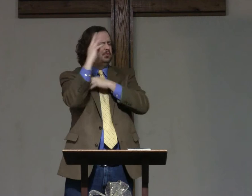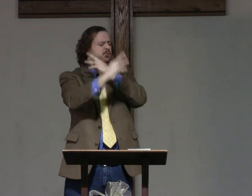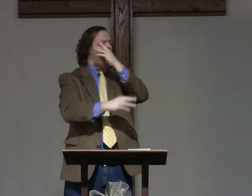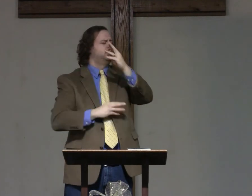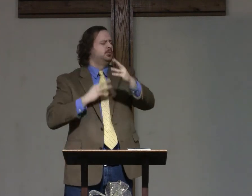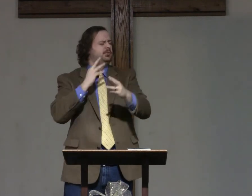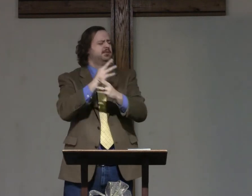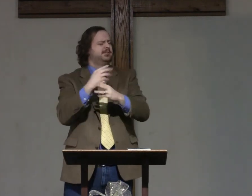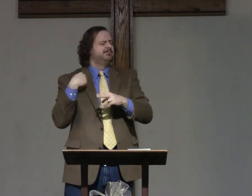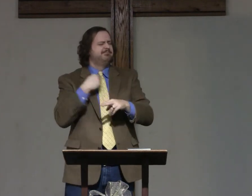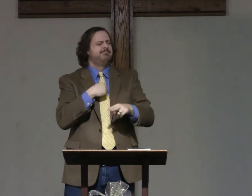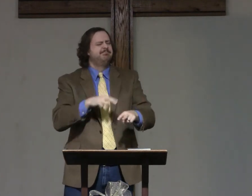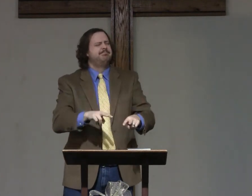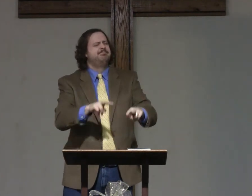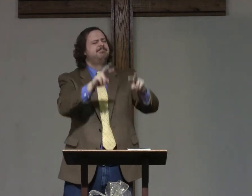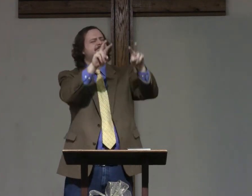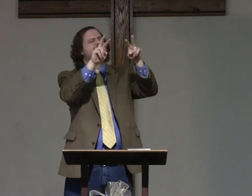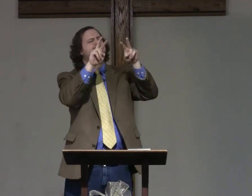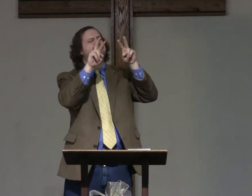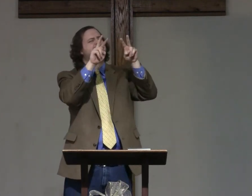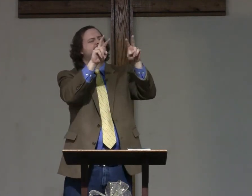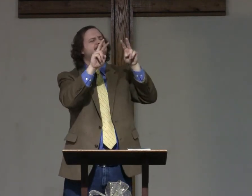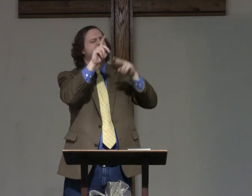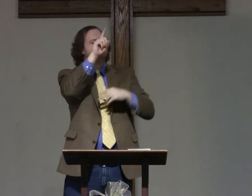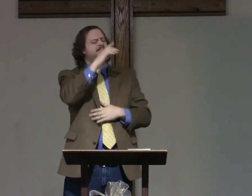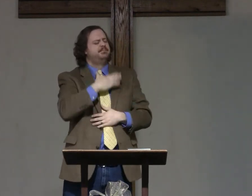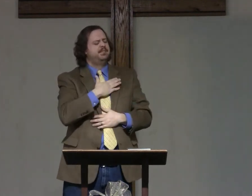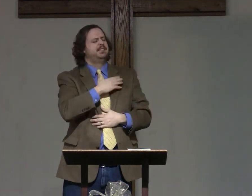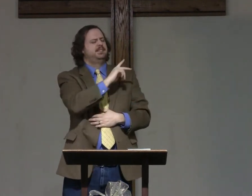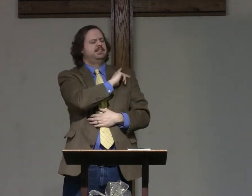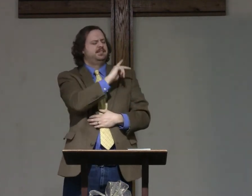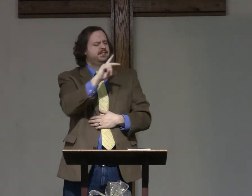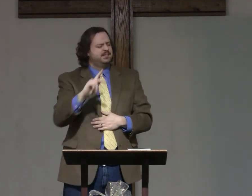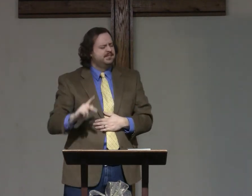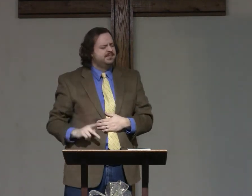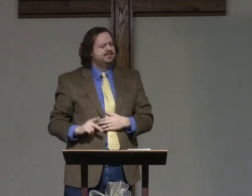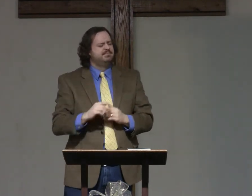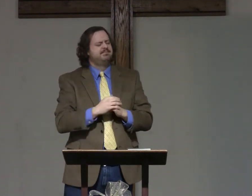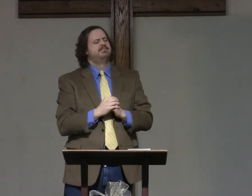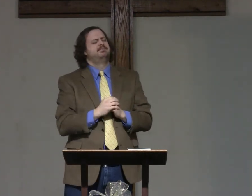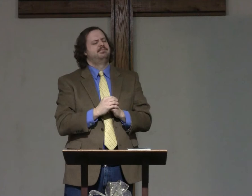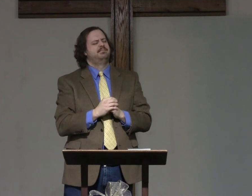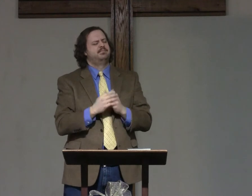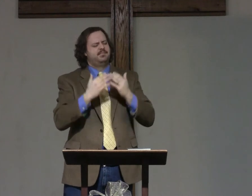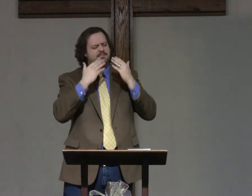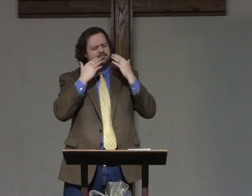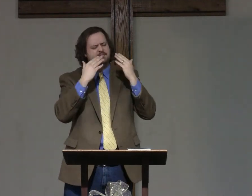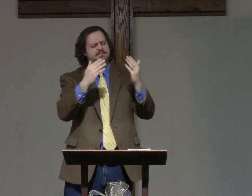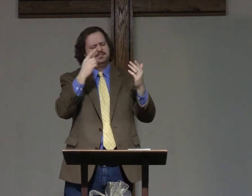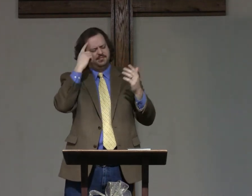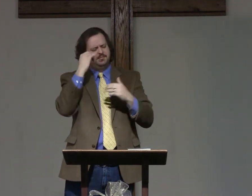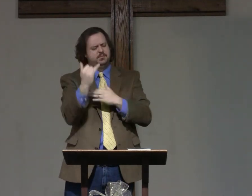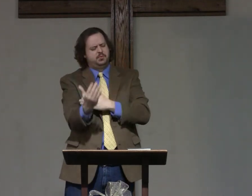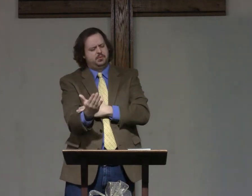as he guides us and rules the world. We see him as our King. We thank